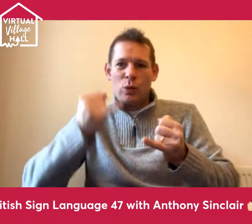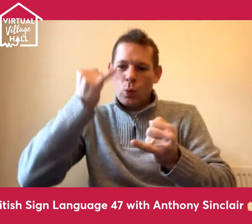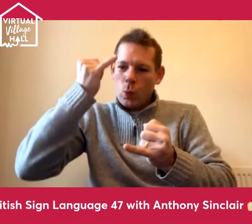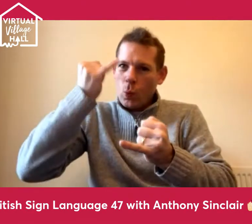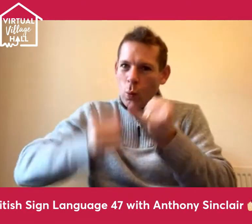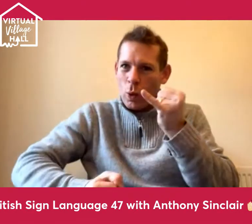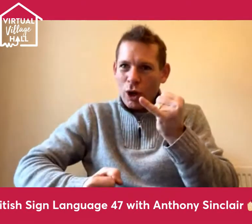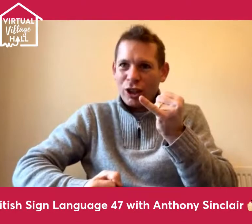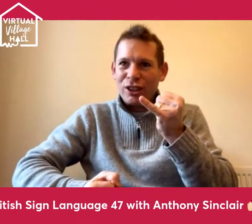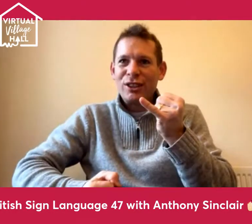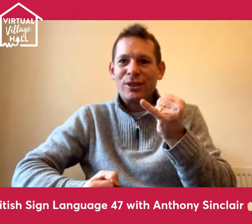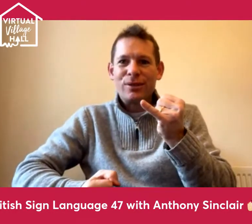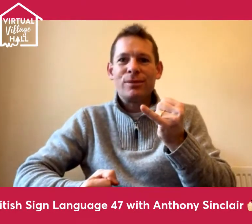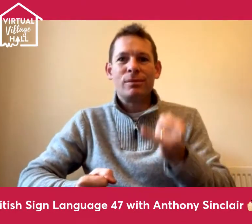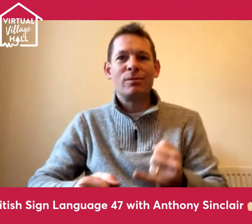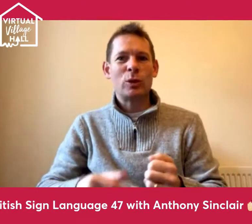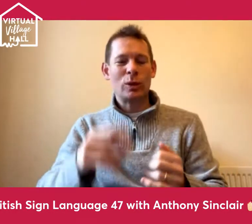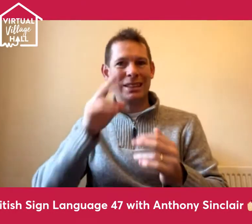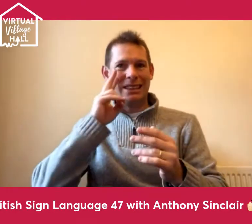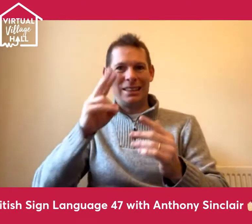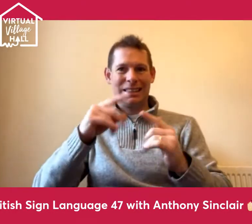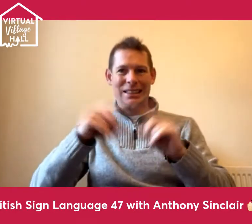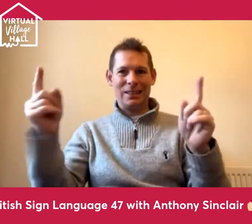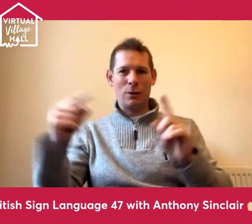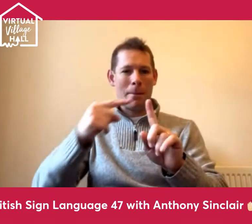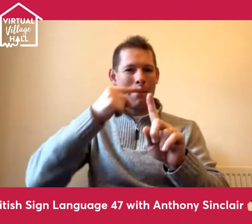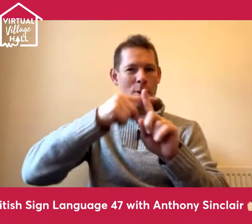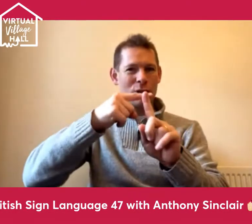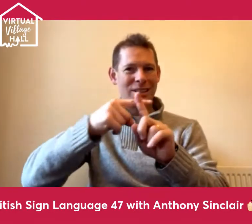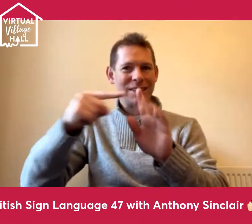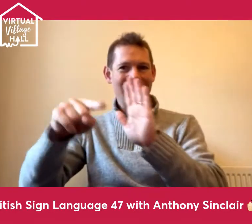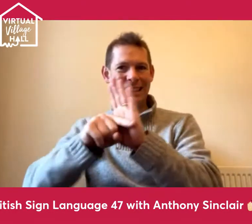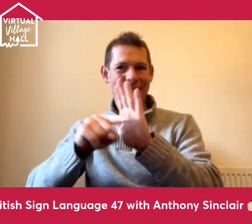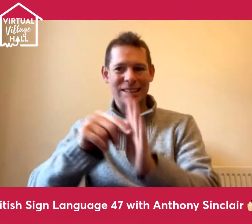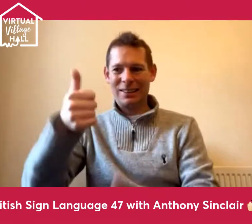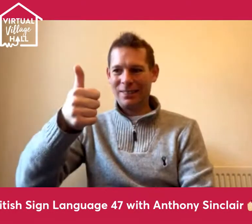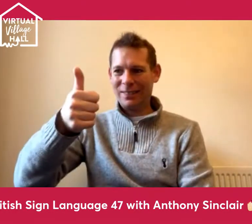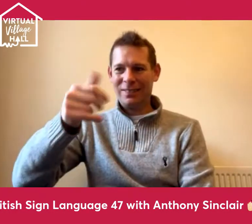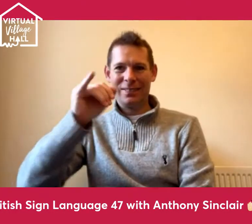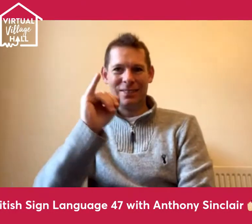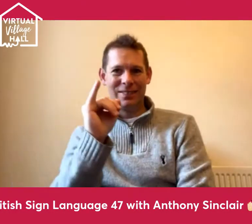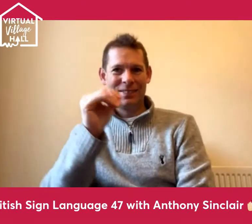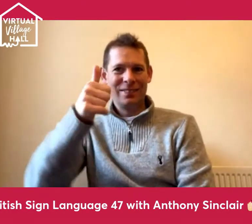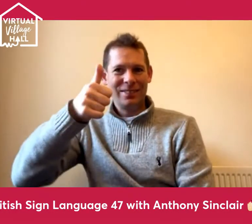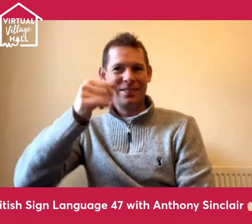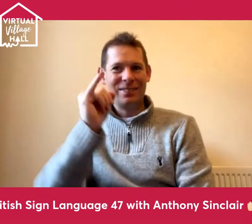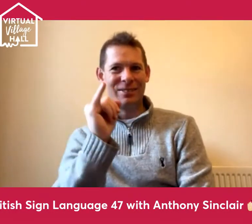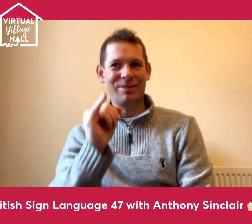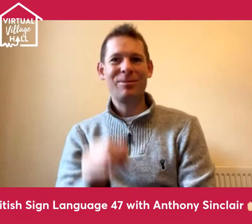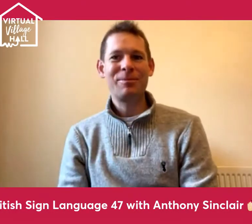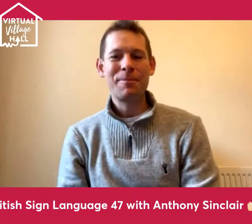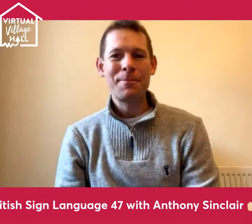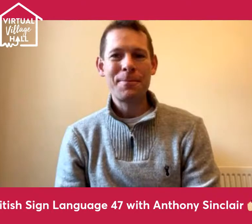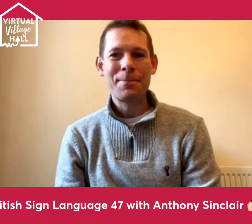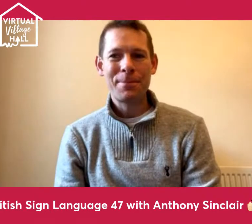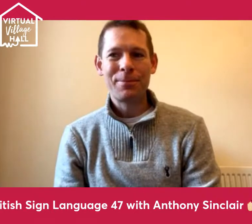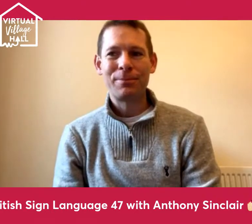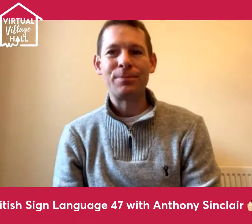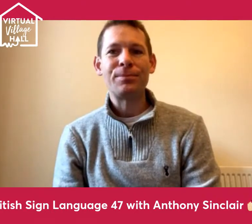guilty, worst. So you can see the difference between the positive sign with the thumbs up and the negative